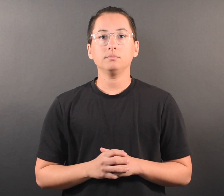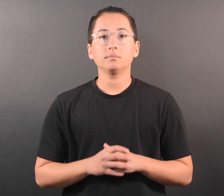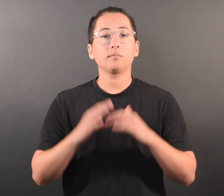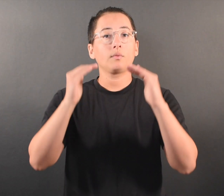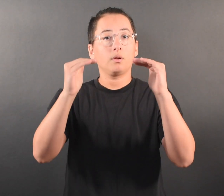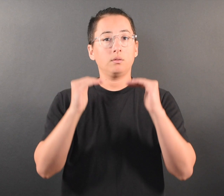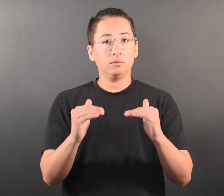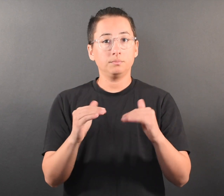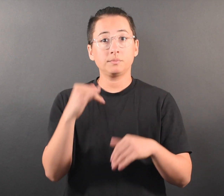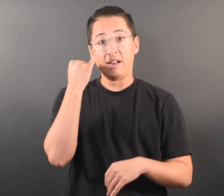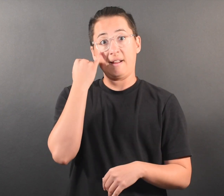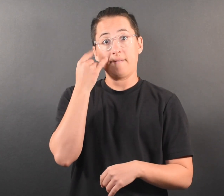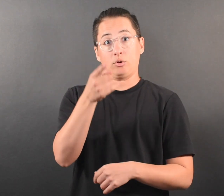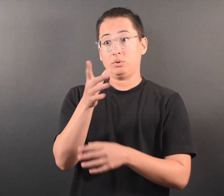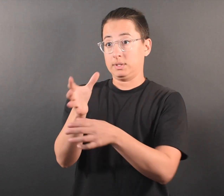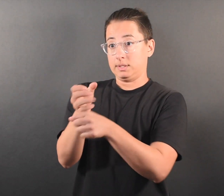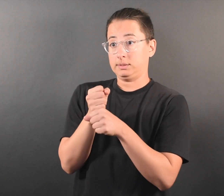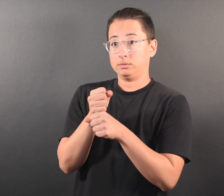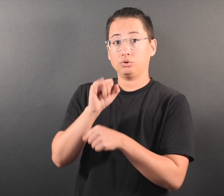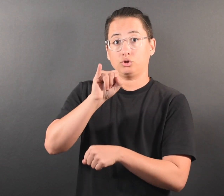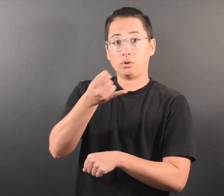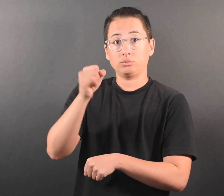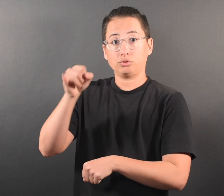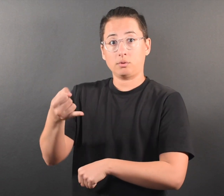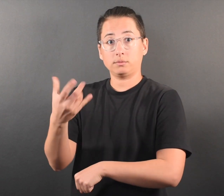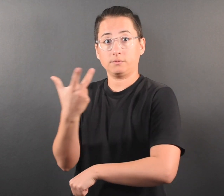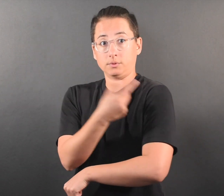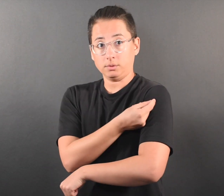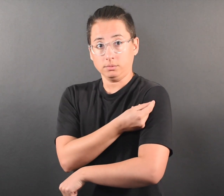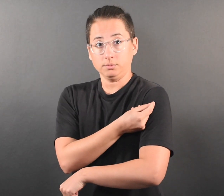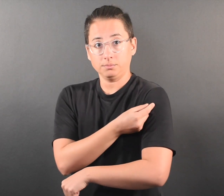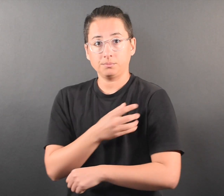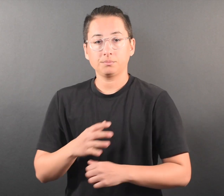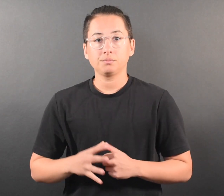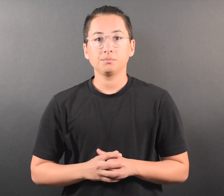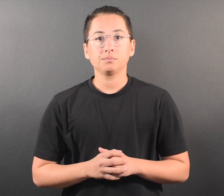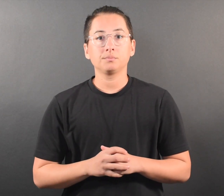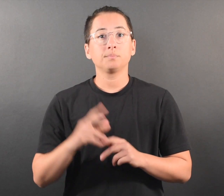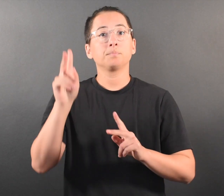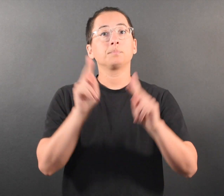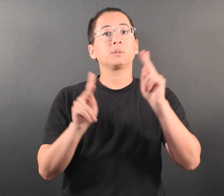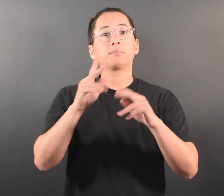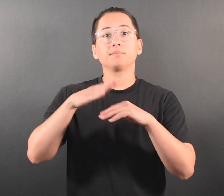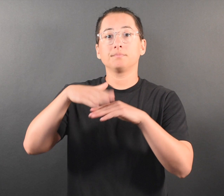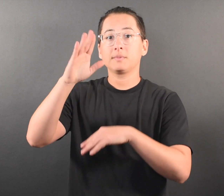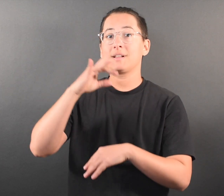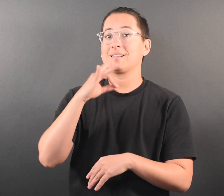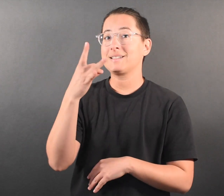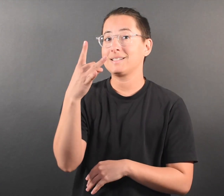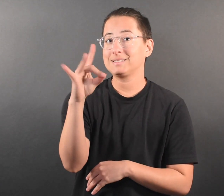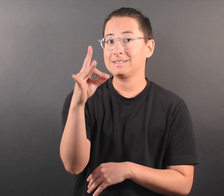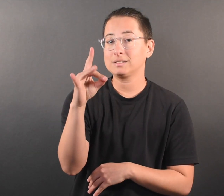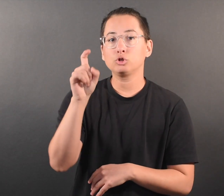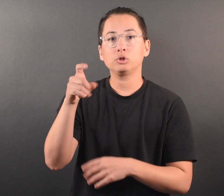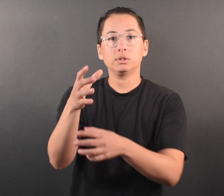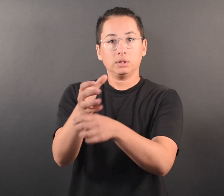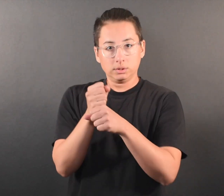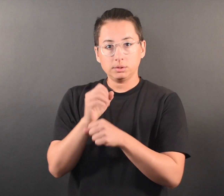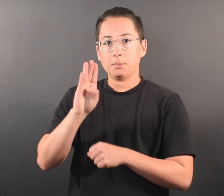If you got the Johnson & Johnson vaccine, people age 18 and older should get an updated